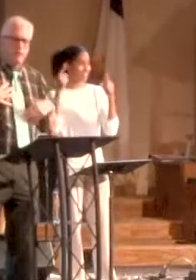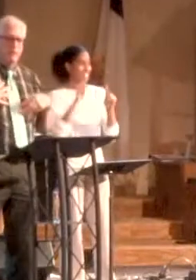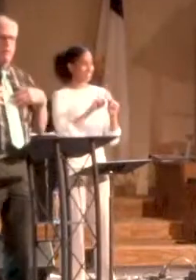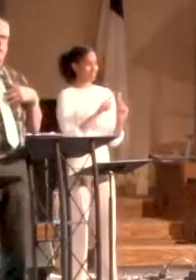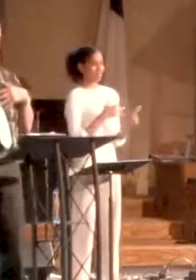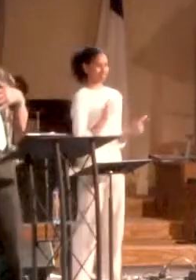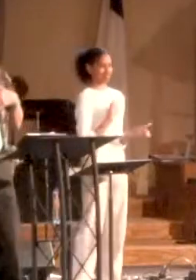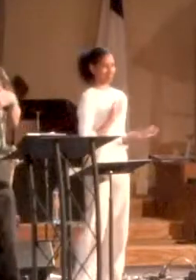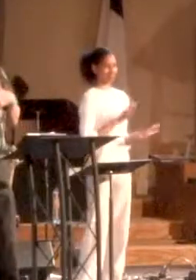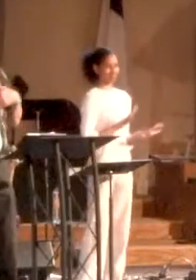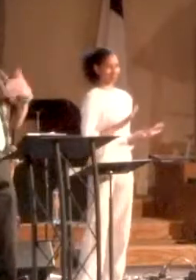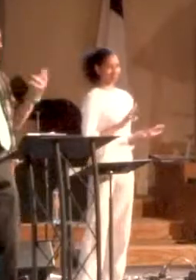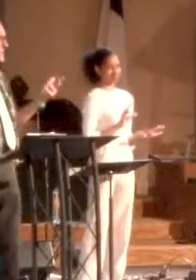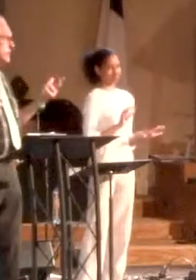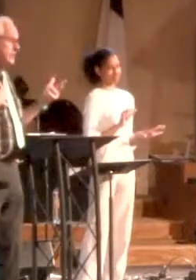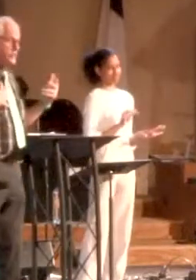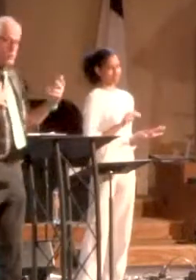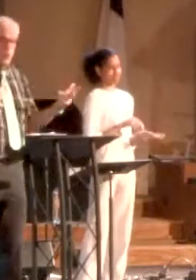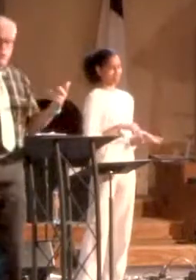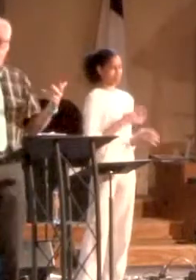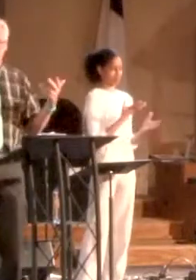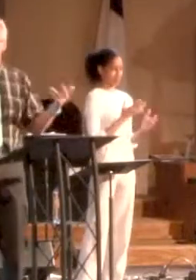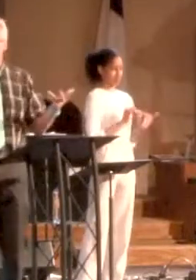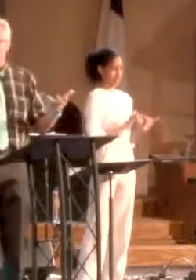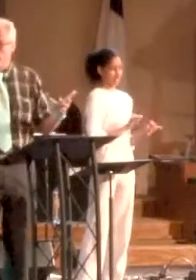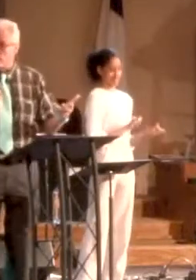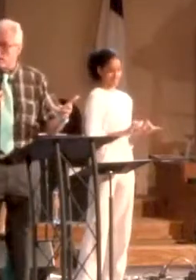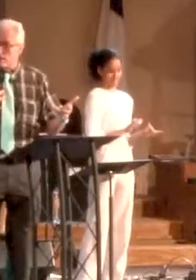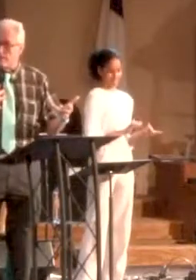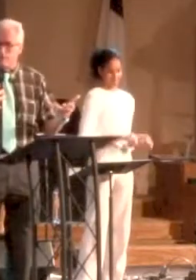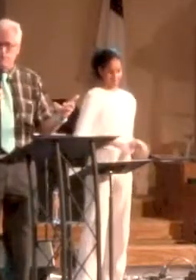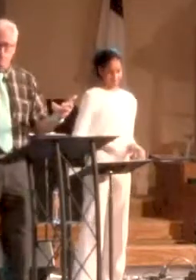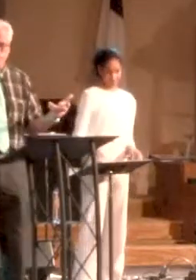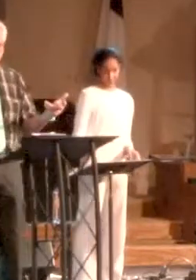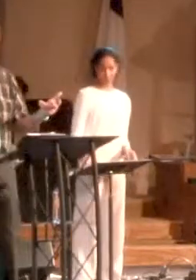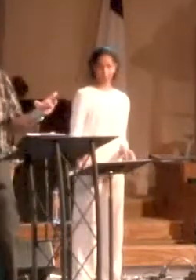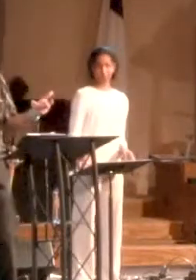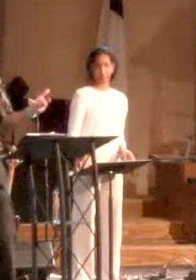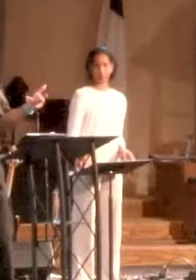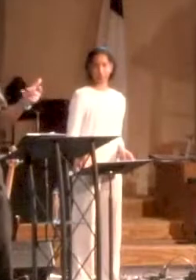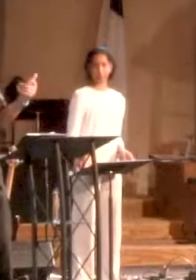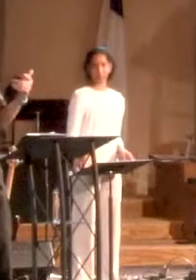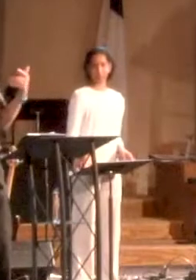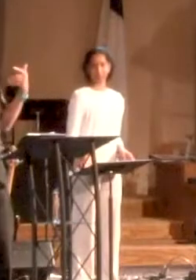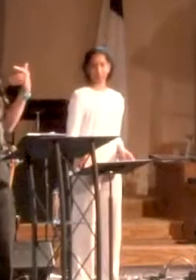met with increasingly staunch resistance.